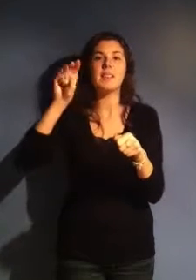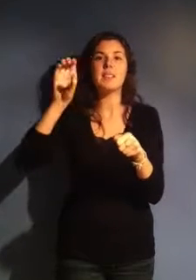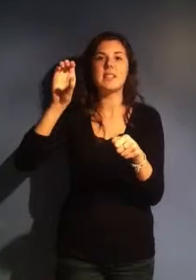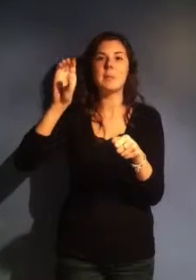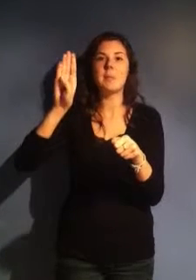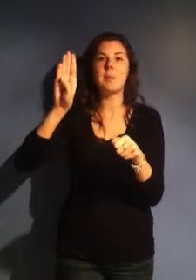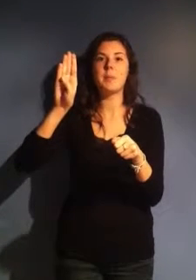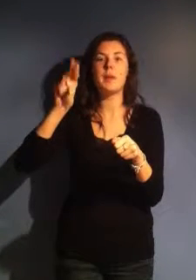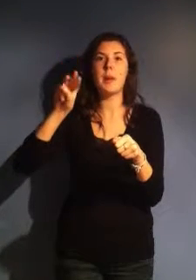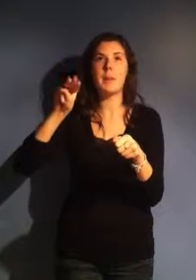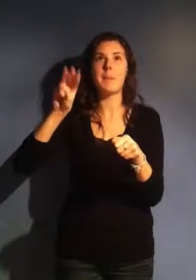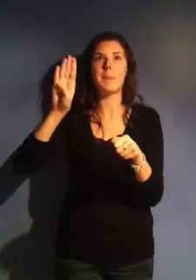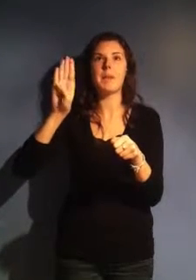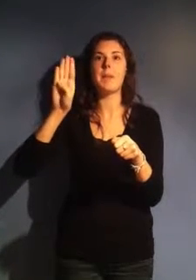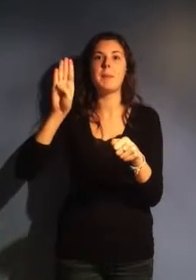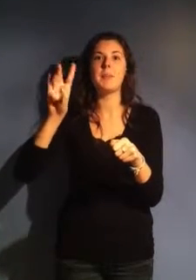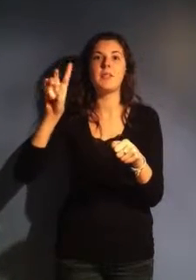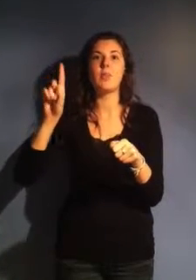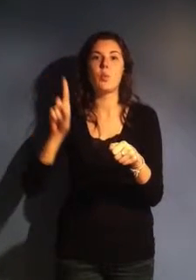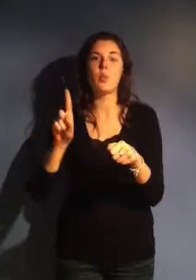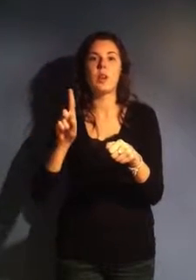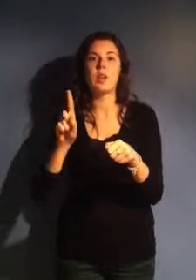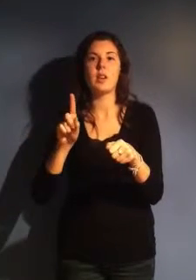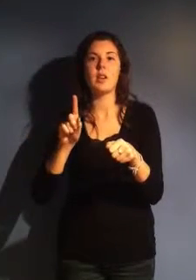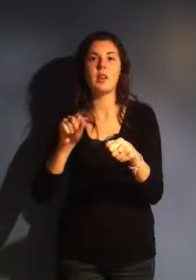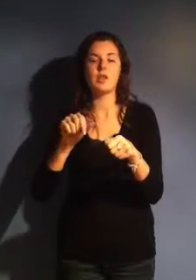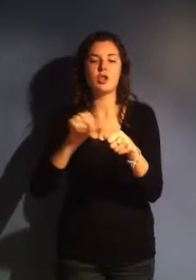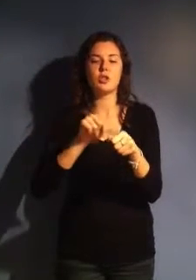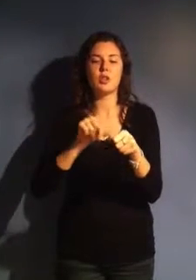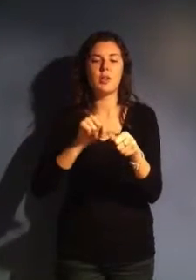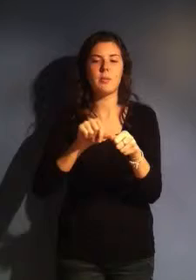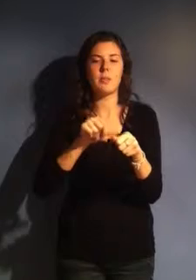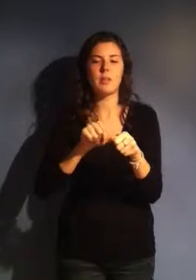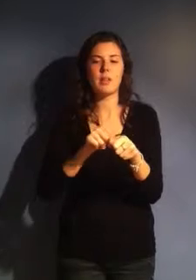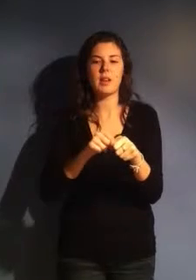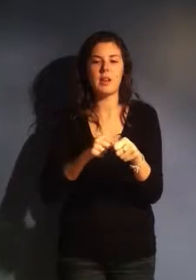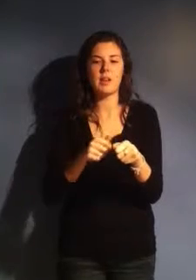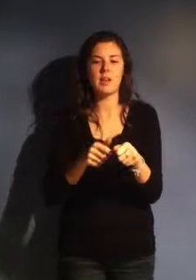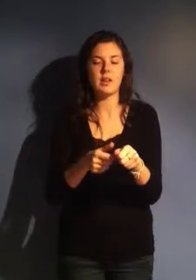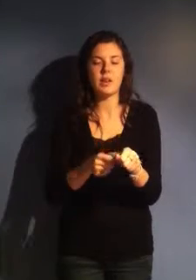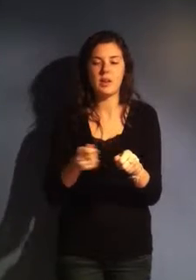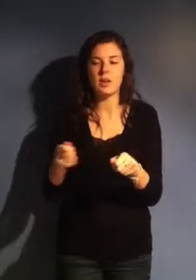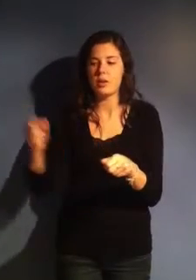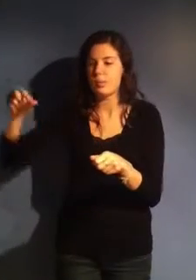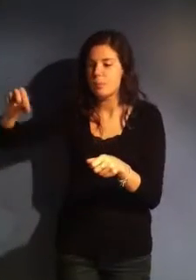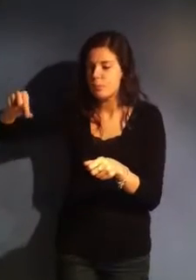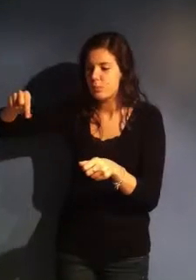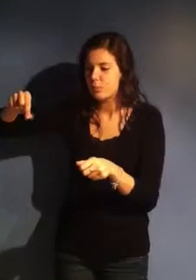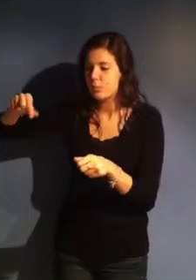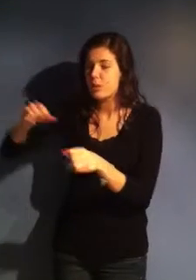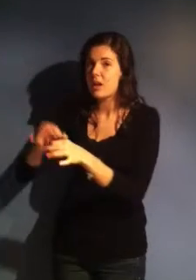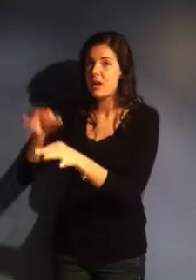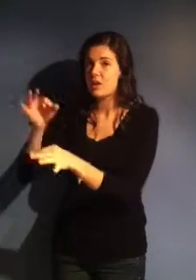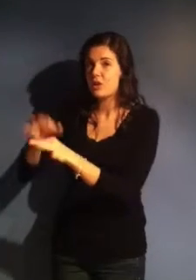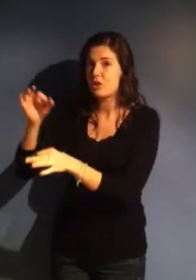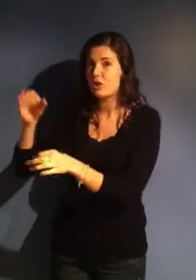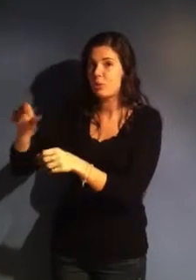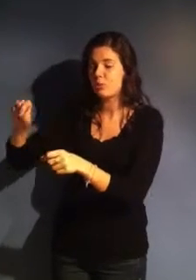into the 3 mils of LB plus amp. So then I put that in there, and then I pipette up and pipette down in order to remove